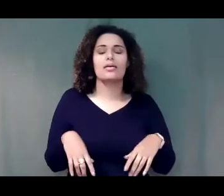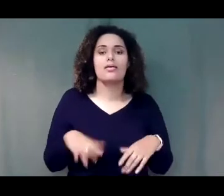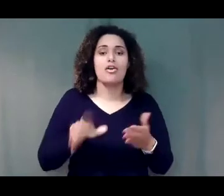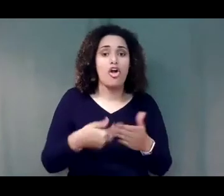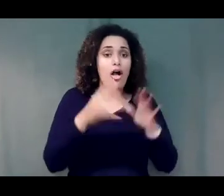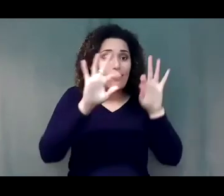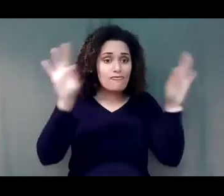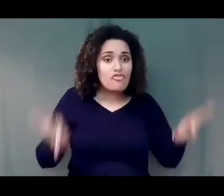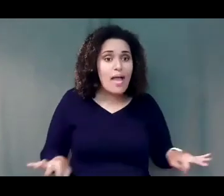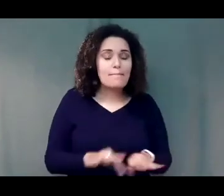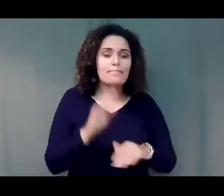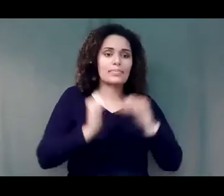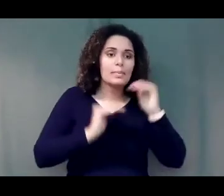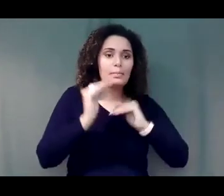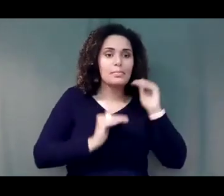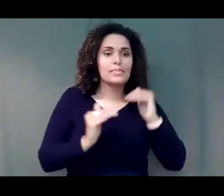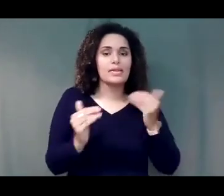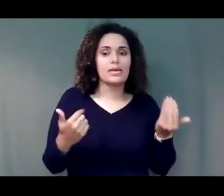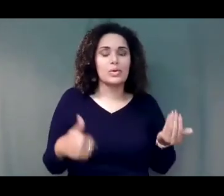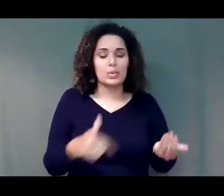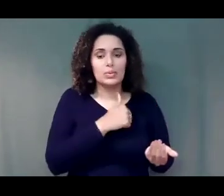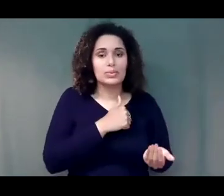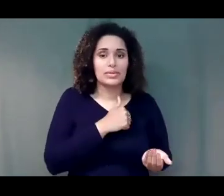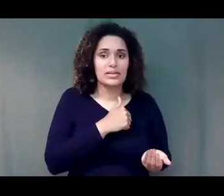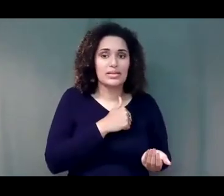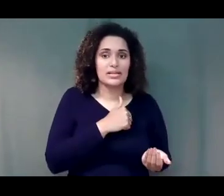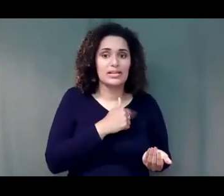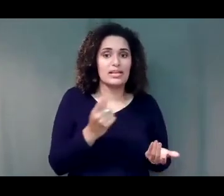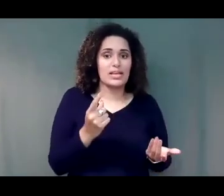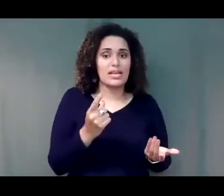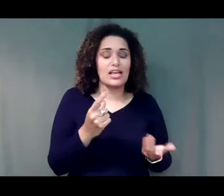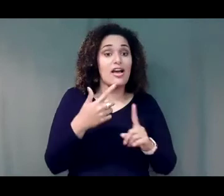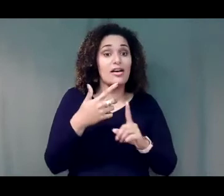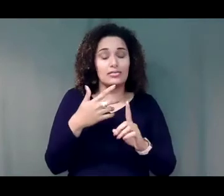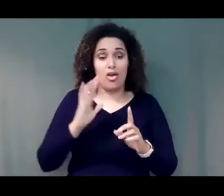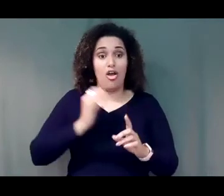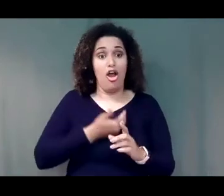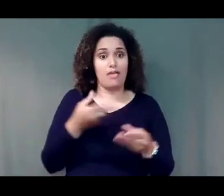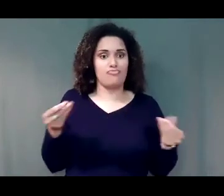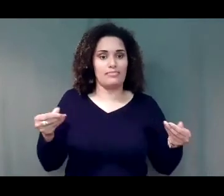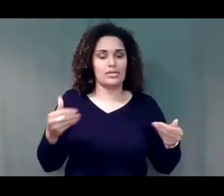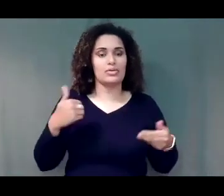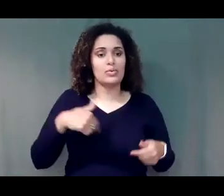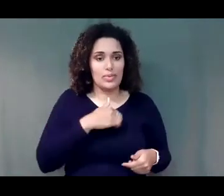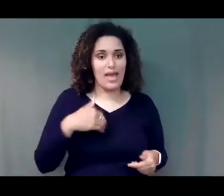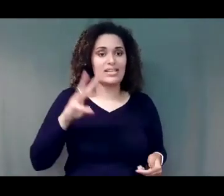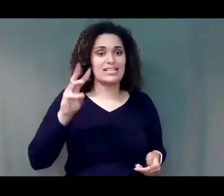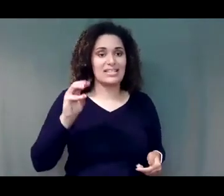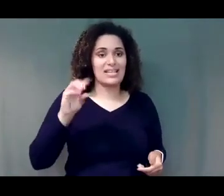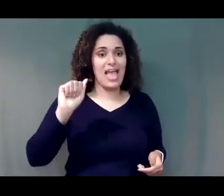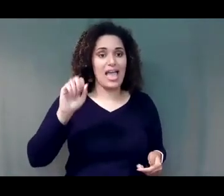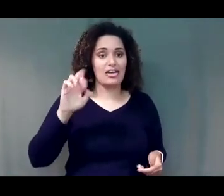framing and things in the building, that is all cut from our property. We have about 60 acres of trees that